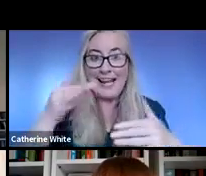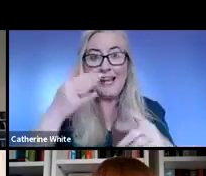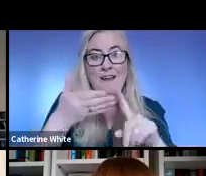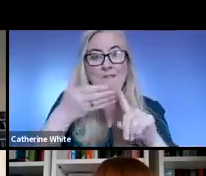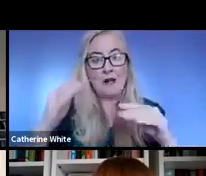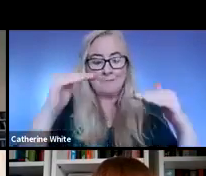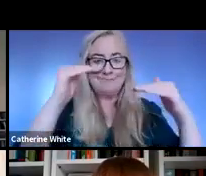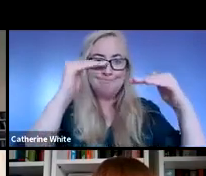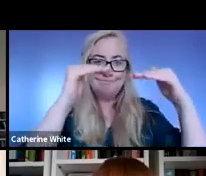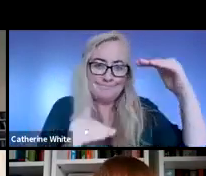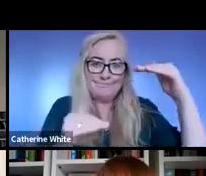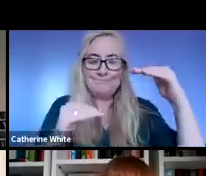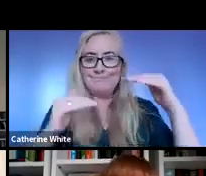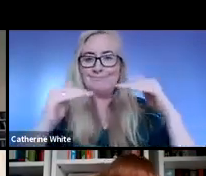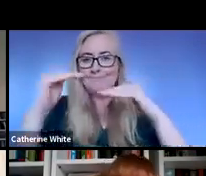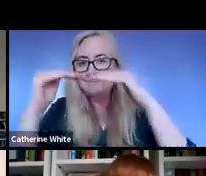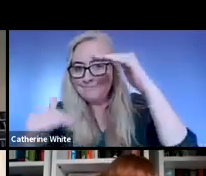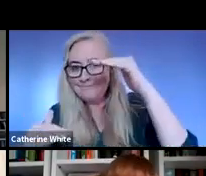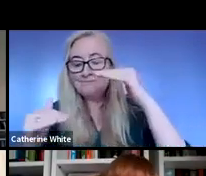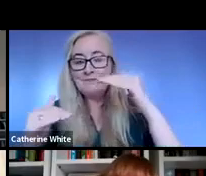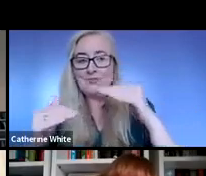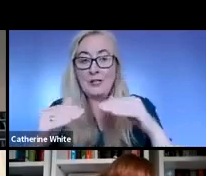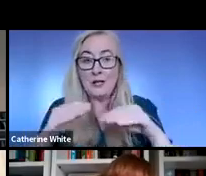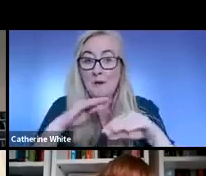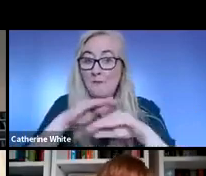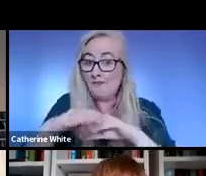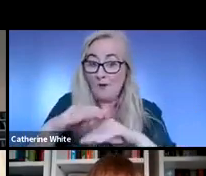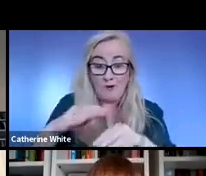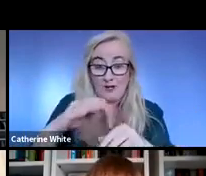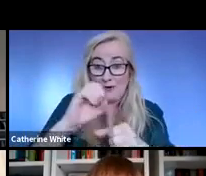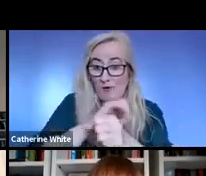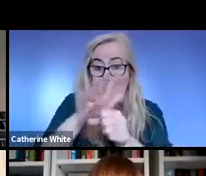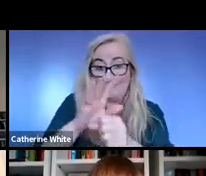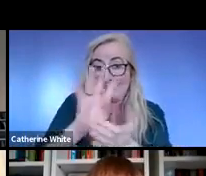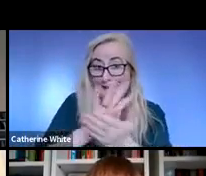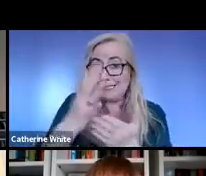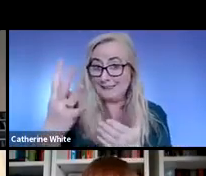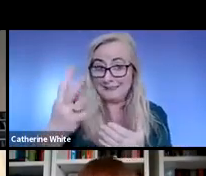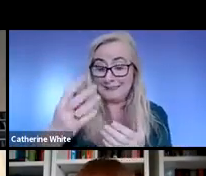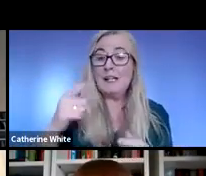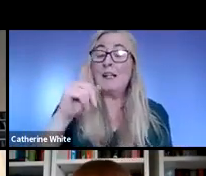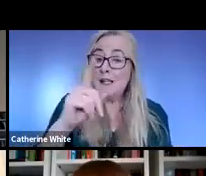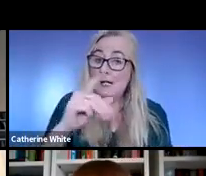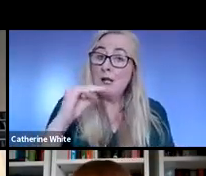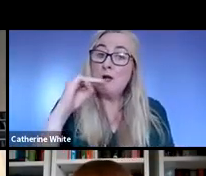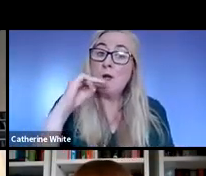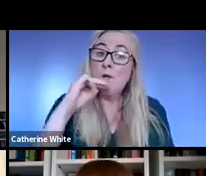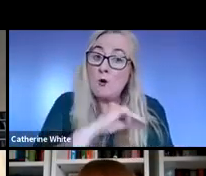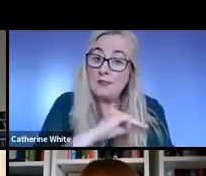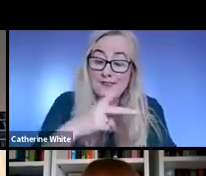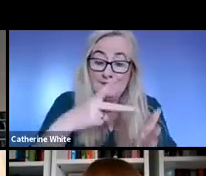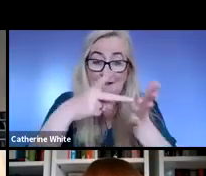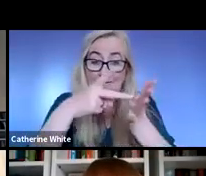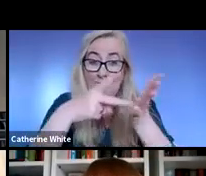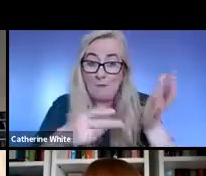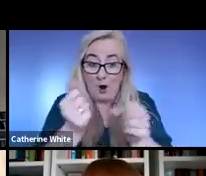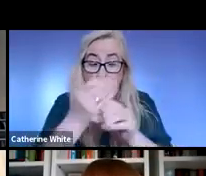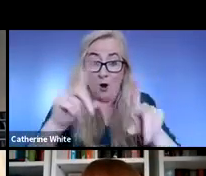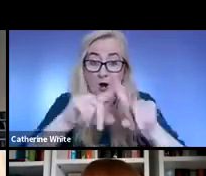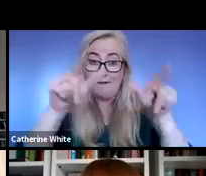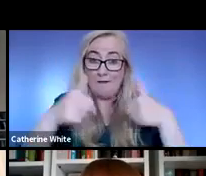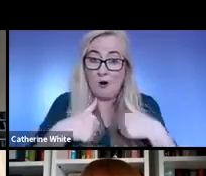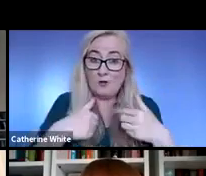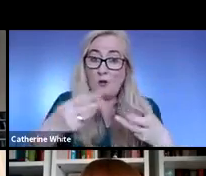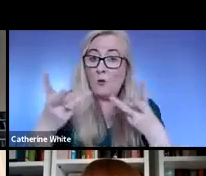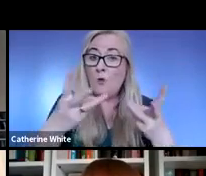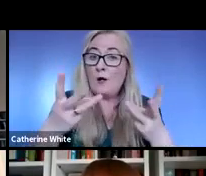and injustice that has been happening even before COVID-19, I think it will be very important and variable for all of us to work in partnership